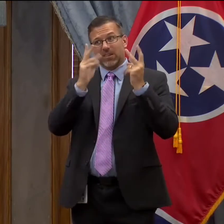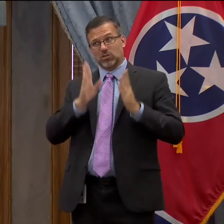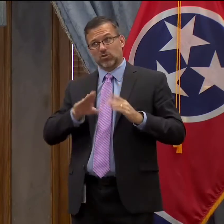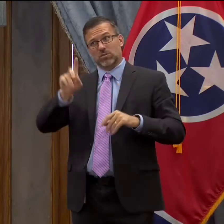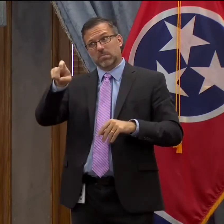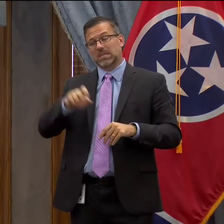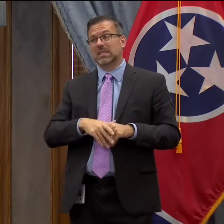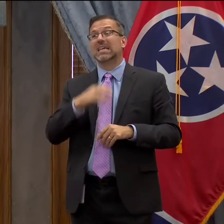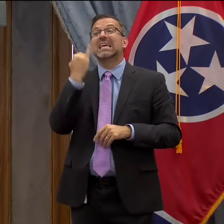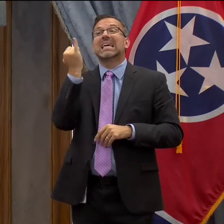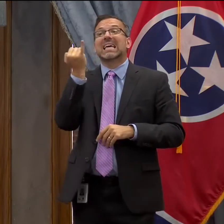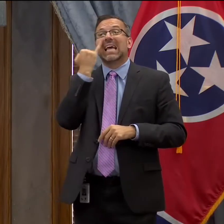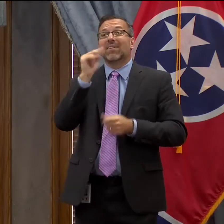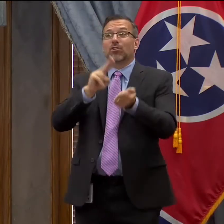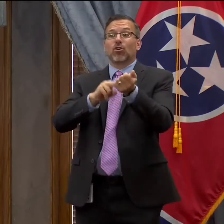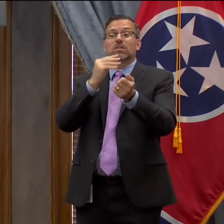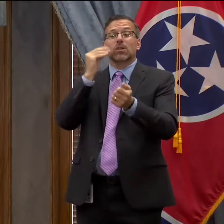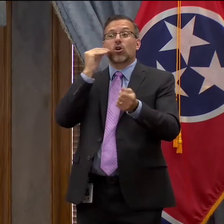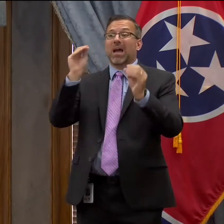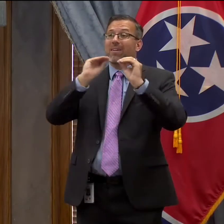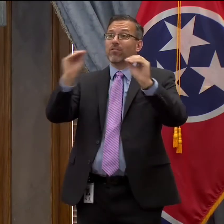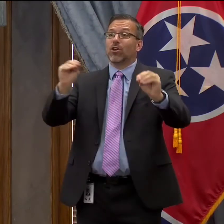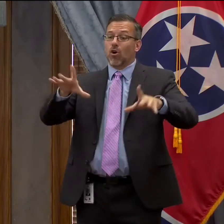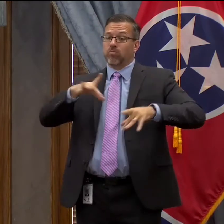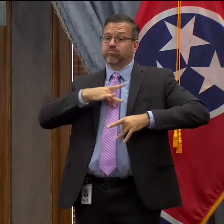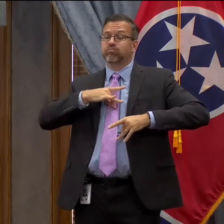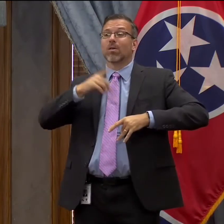new cases for 28 days, they will